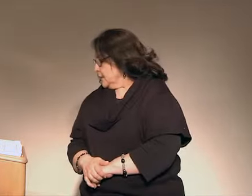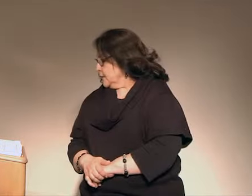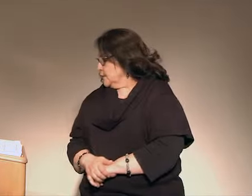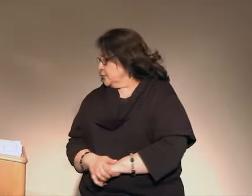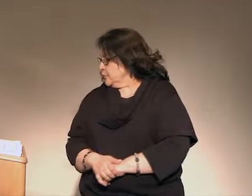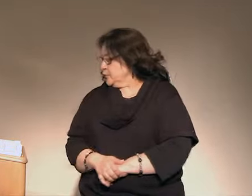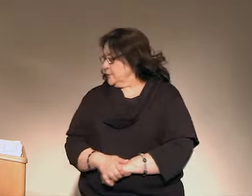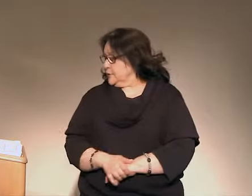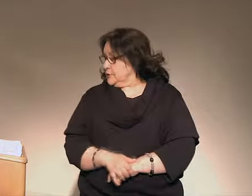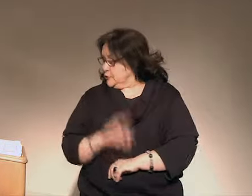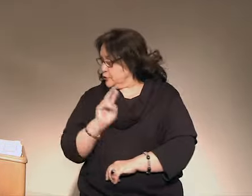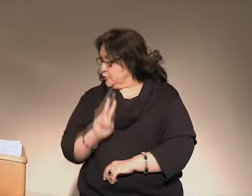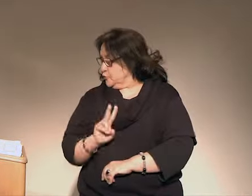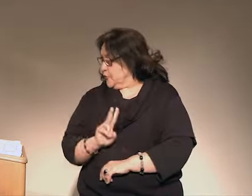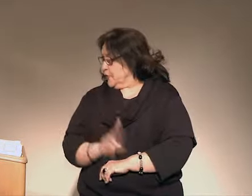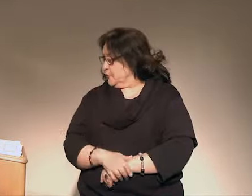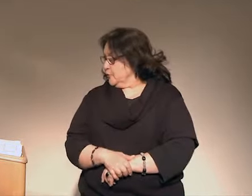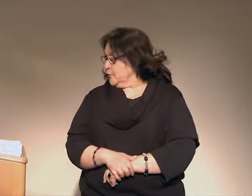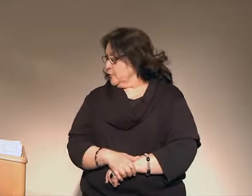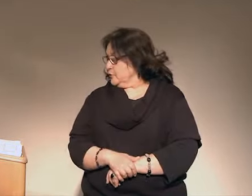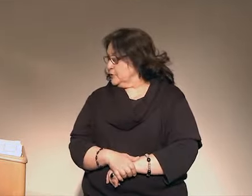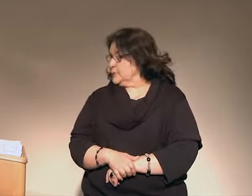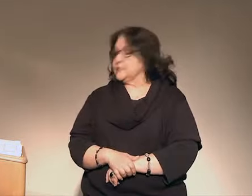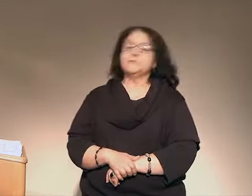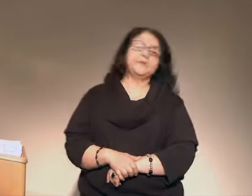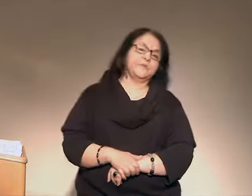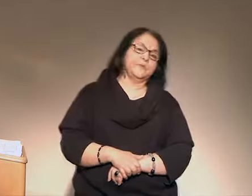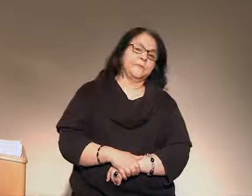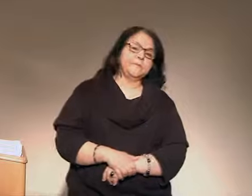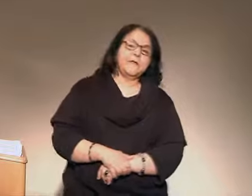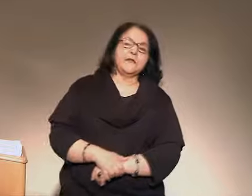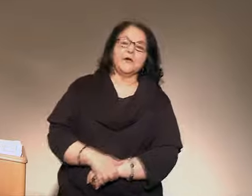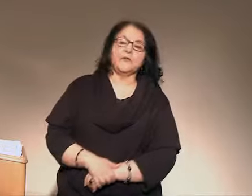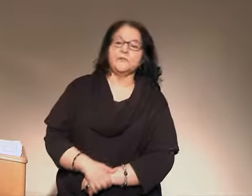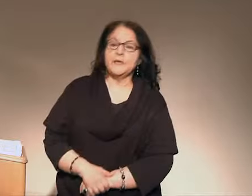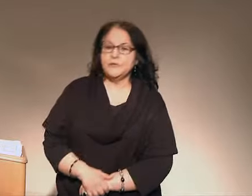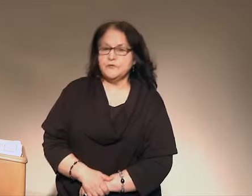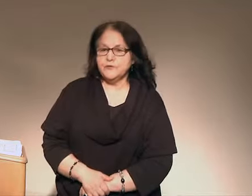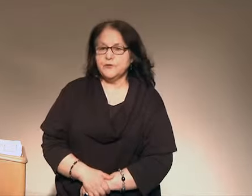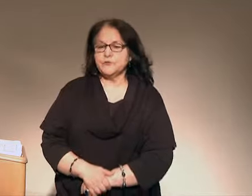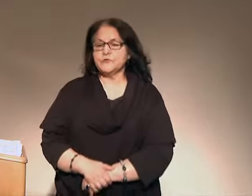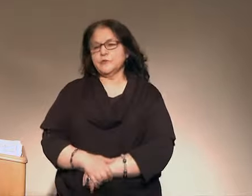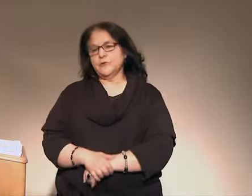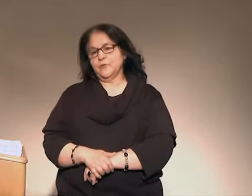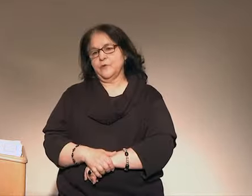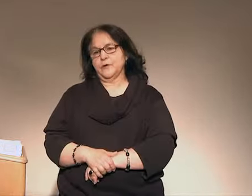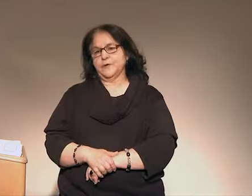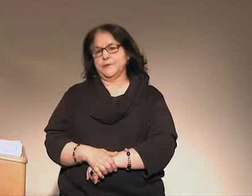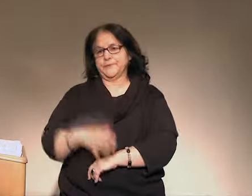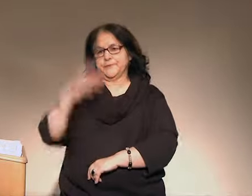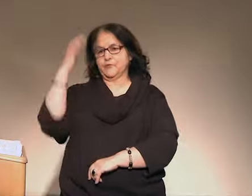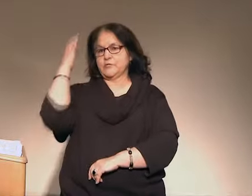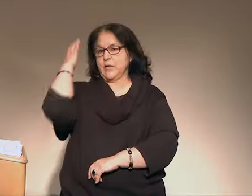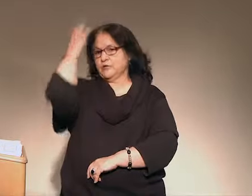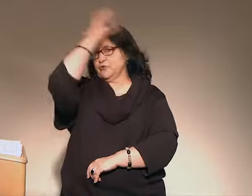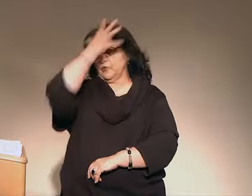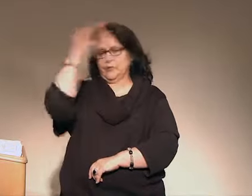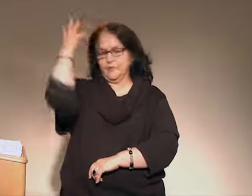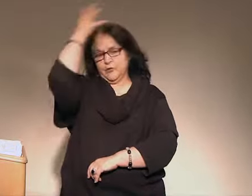In Unit 2, we're going to discuss people. Now, the male figures, their signs are generally up here in